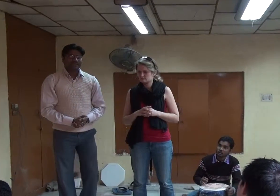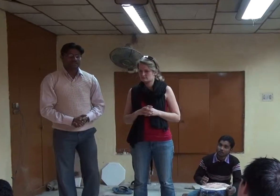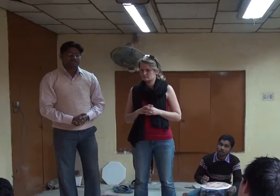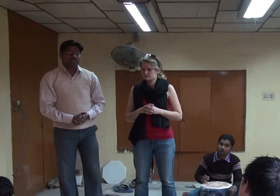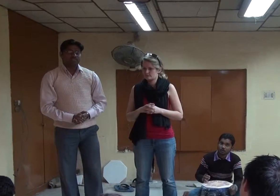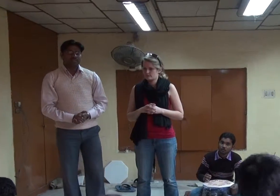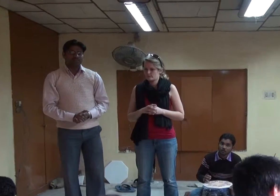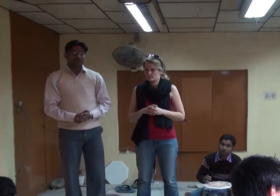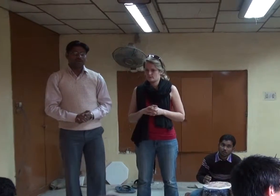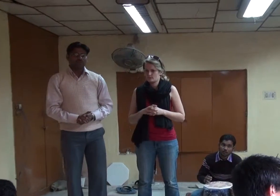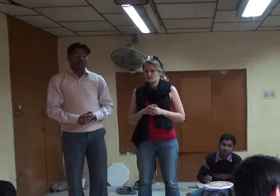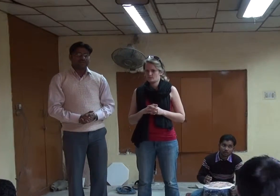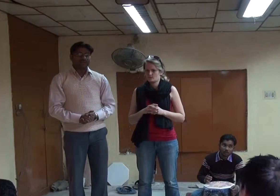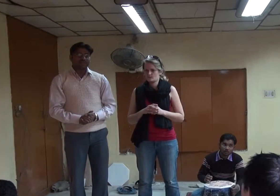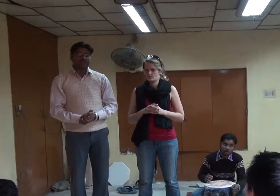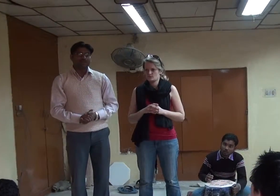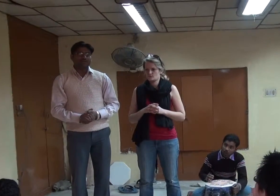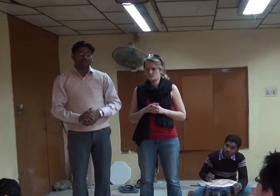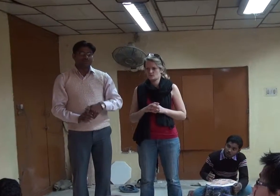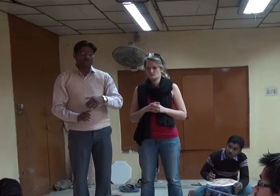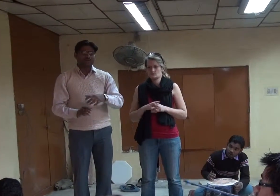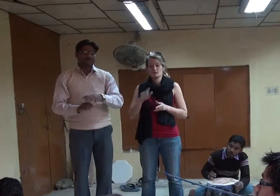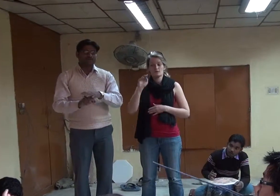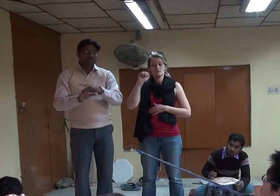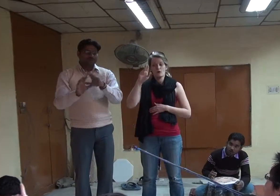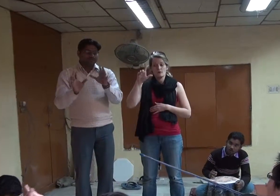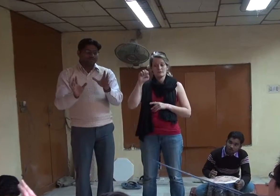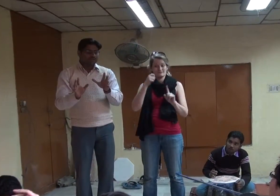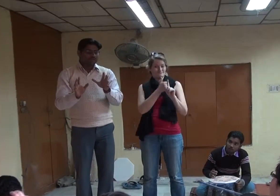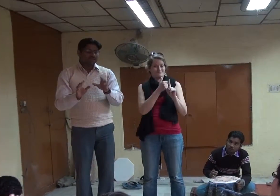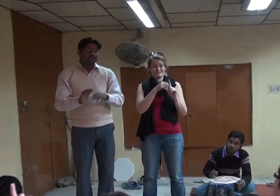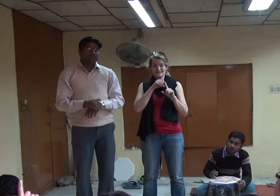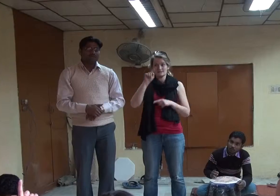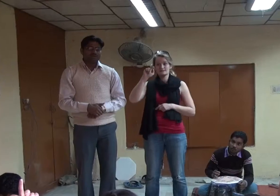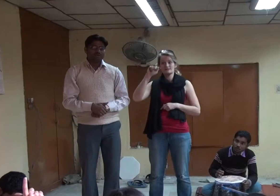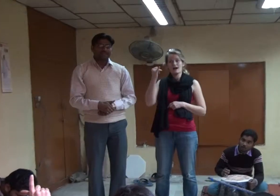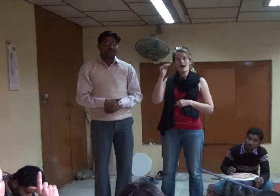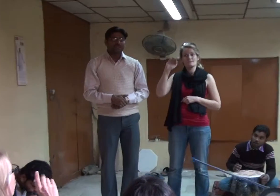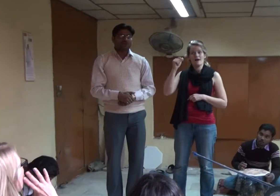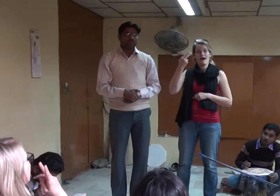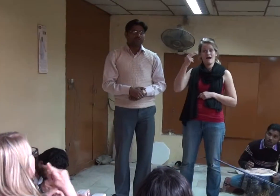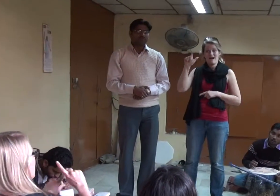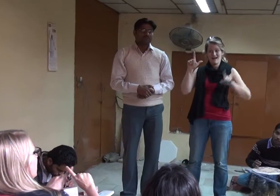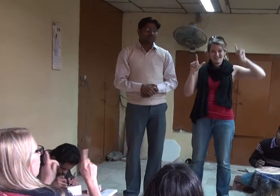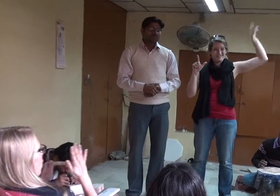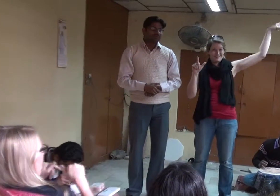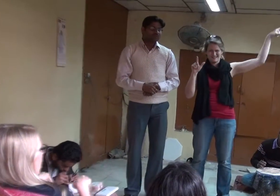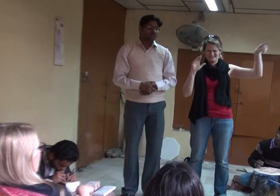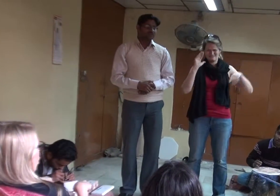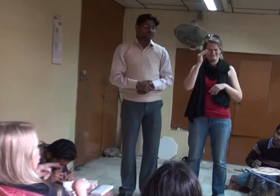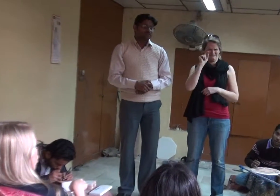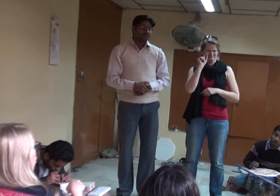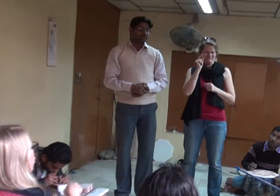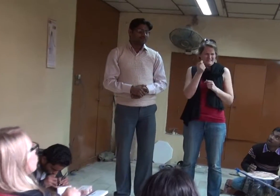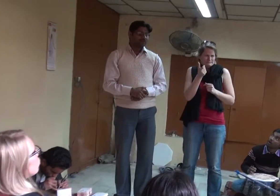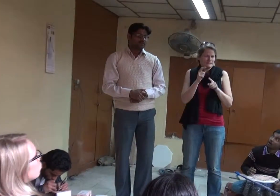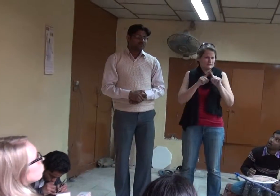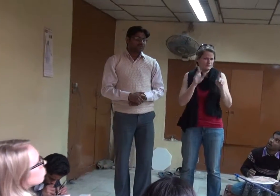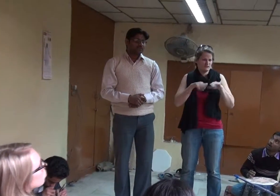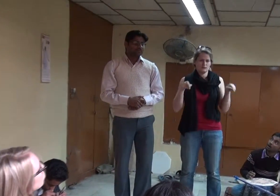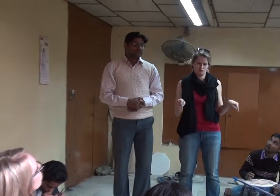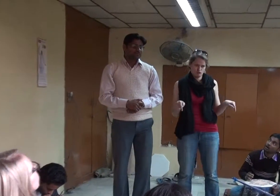Because you might have seen in Taj Mahal you will find a different kind of work, like a lily work, like a flower,